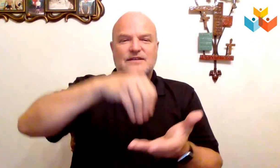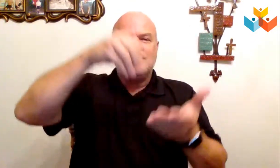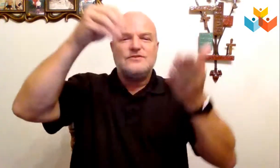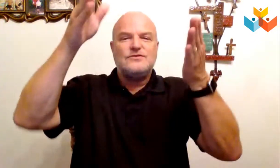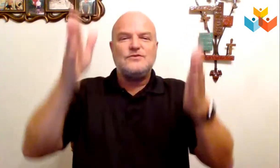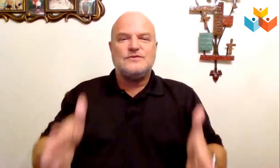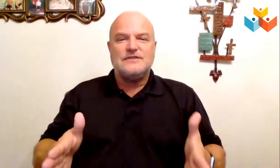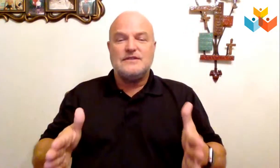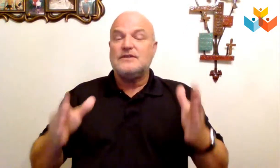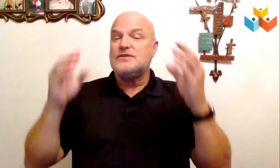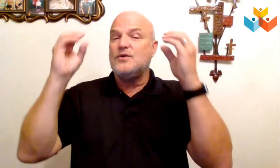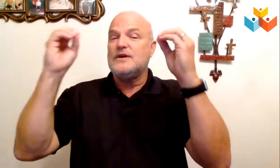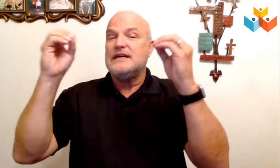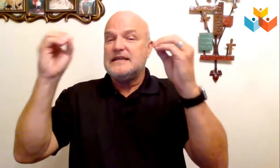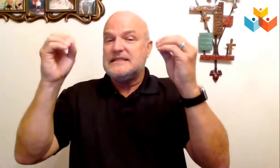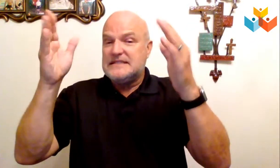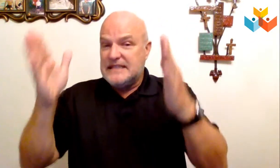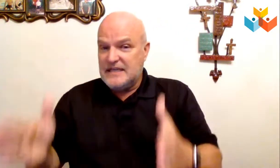Student.